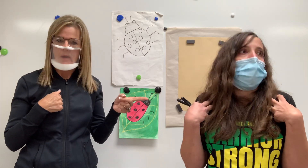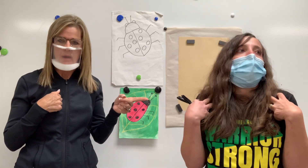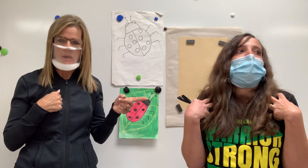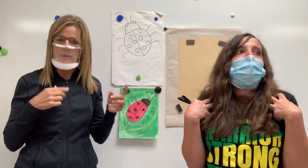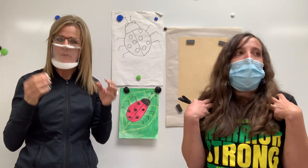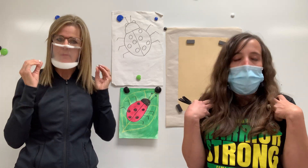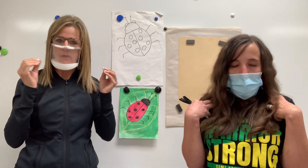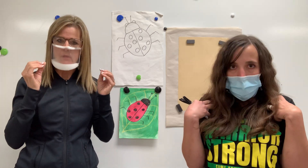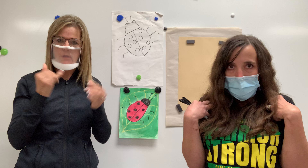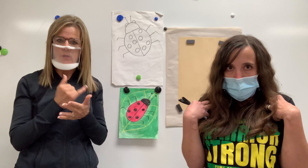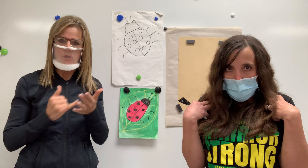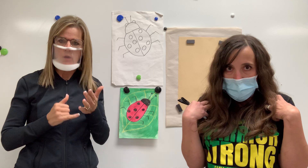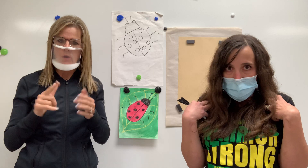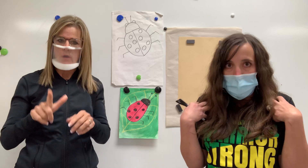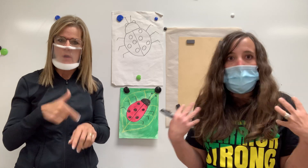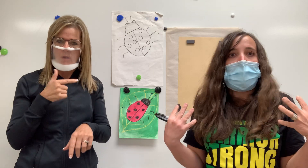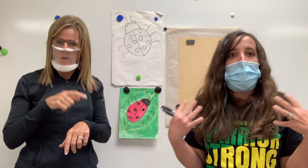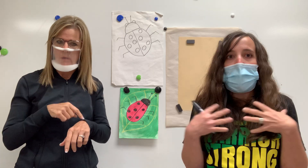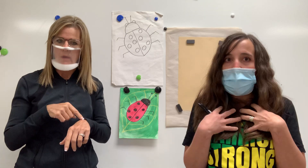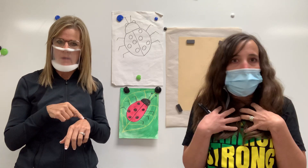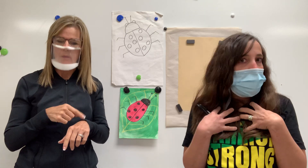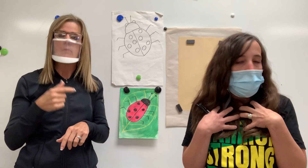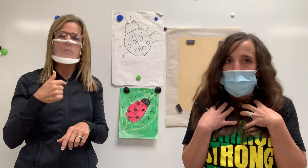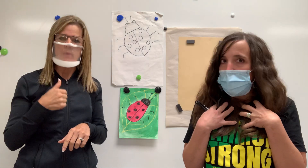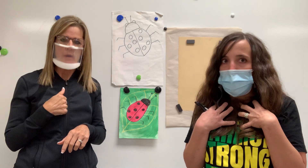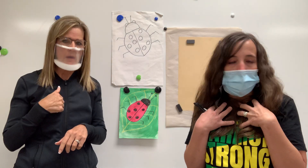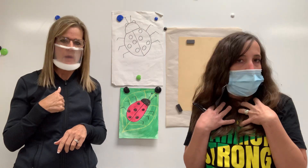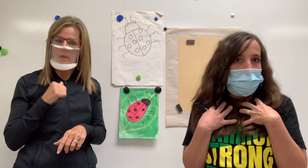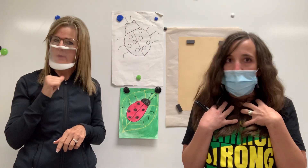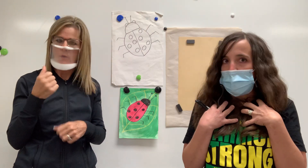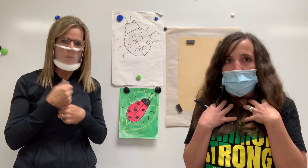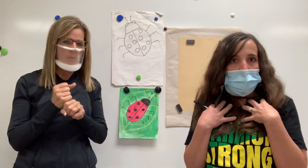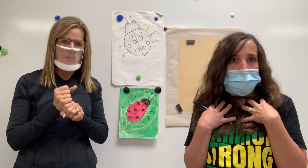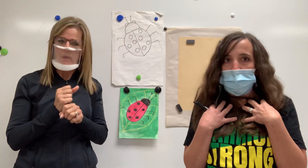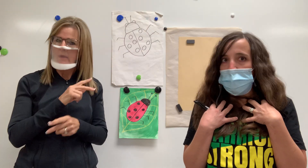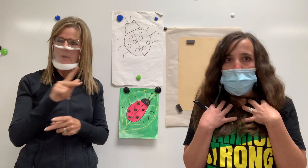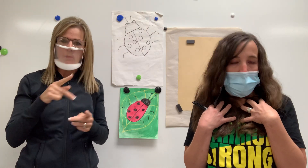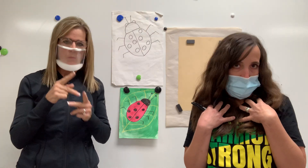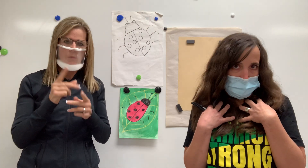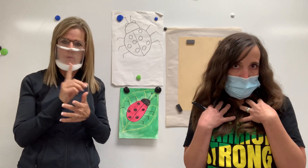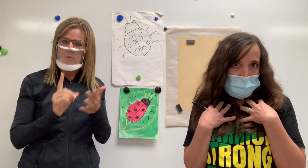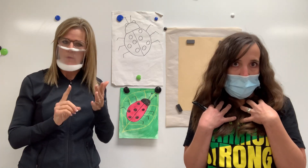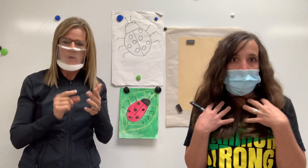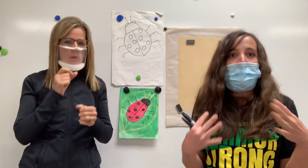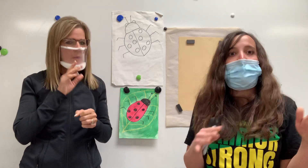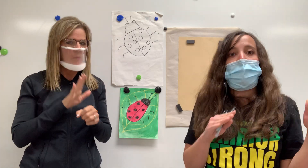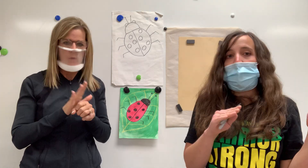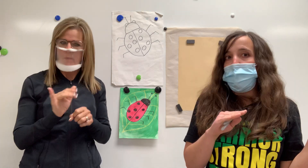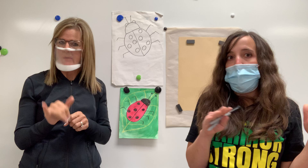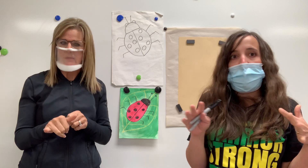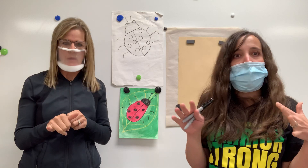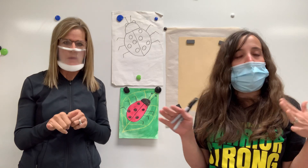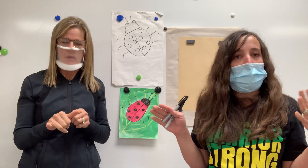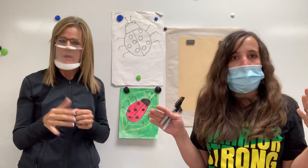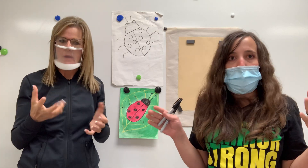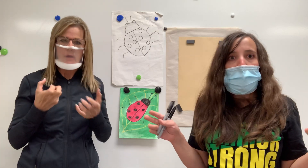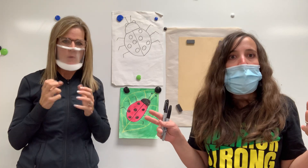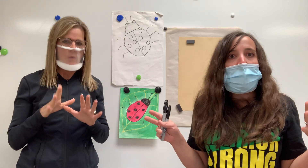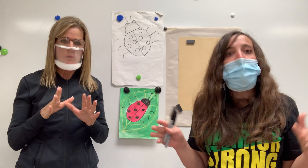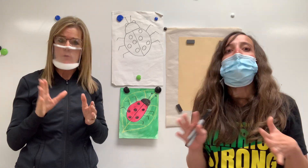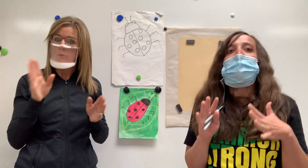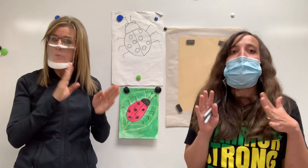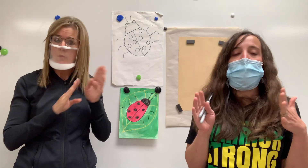been teaching art a long time. I do not make a perfect drawing every time, I promise, okay? So I don't want you to